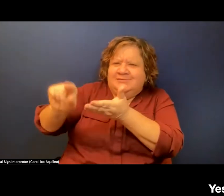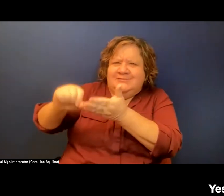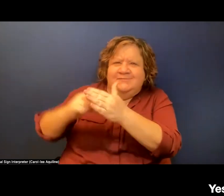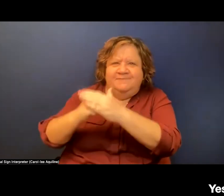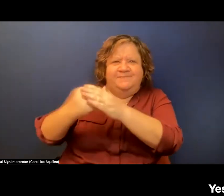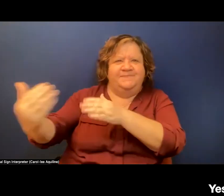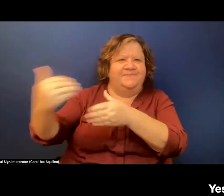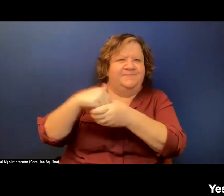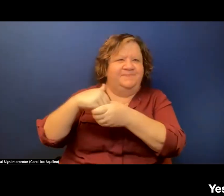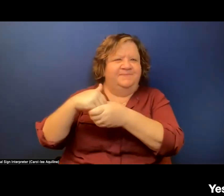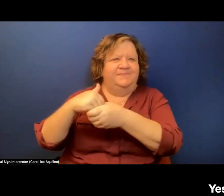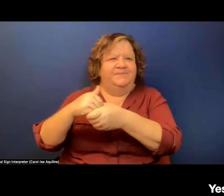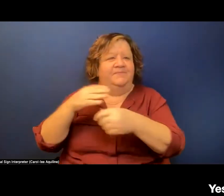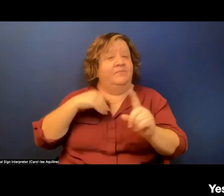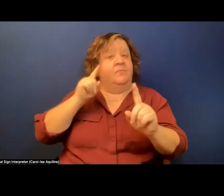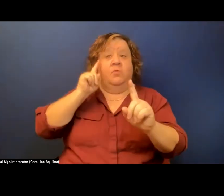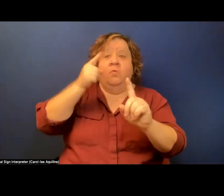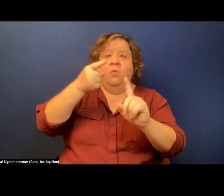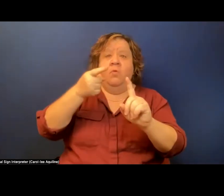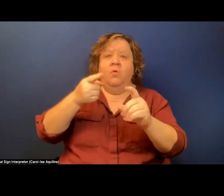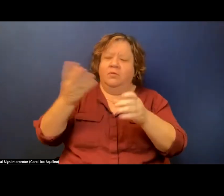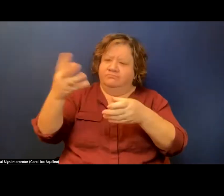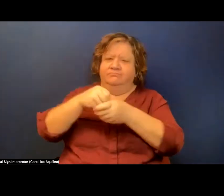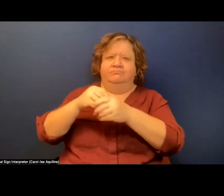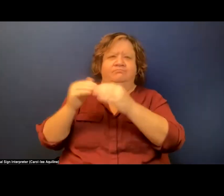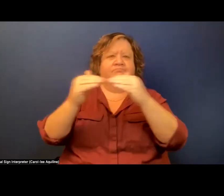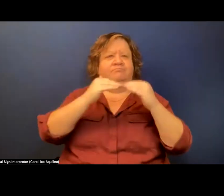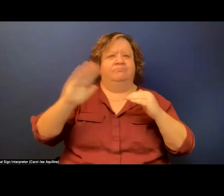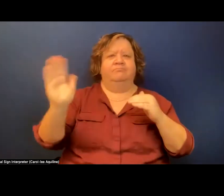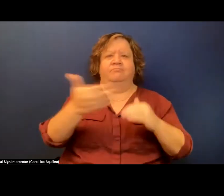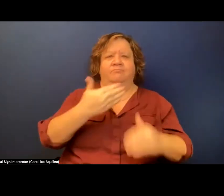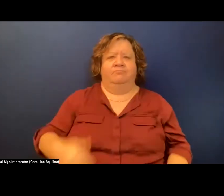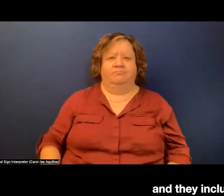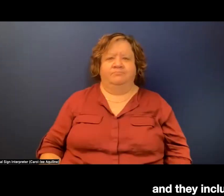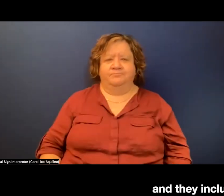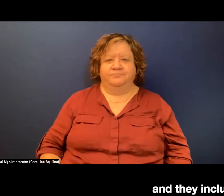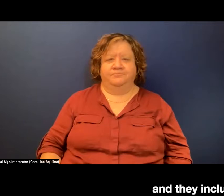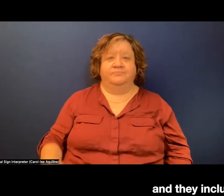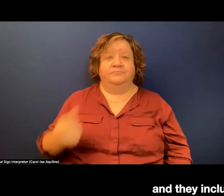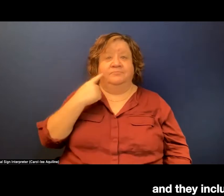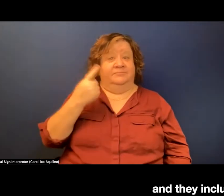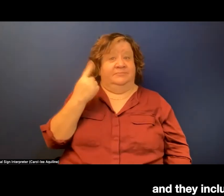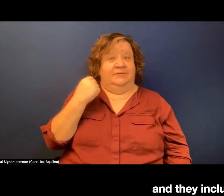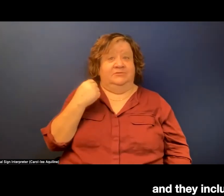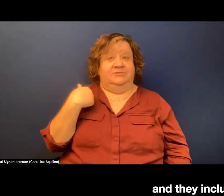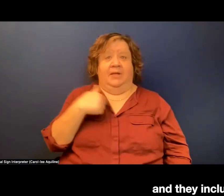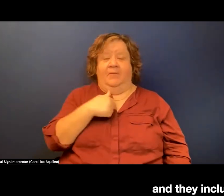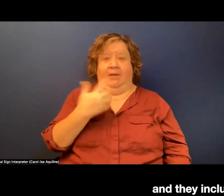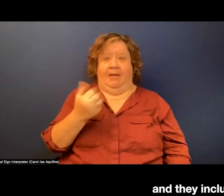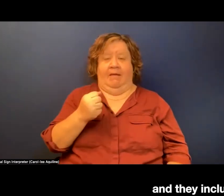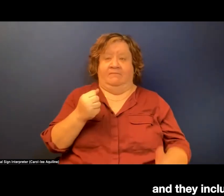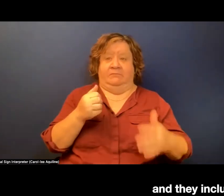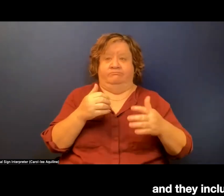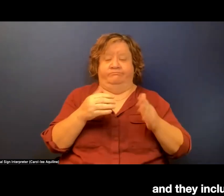Yesterday, the FCDO made 18 new commitments for action which underpin our strategy, and they include